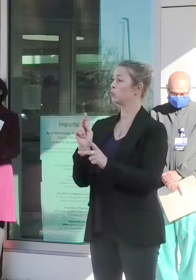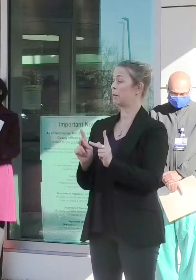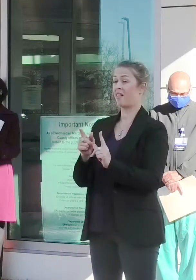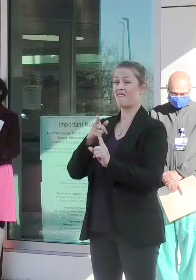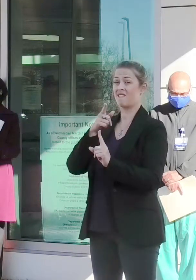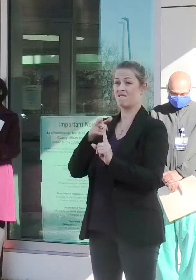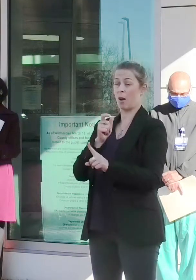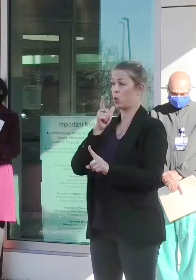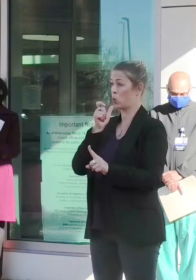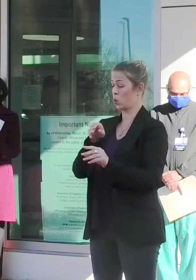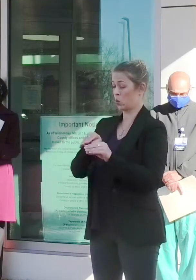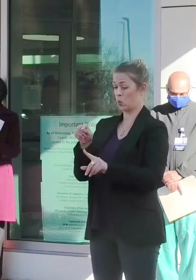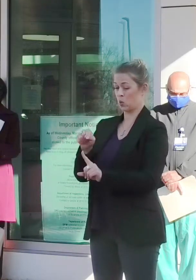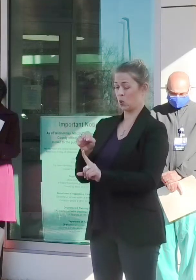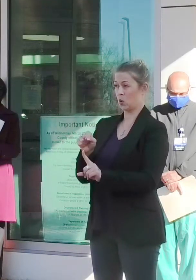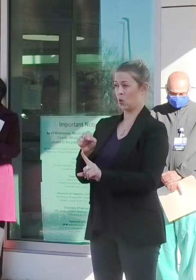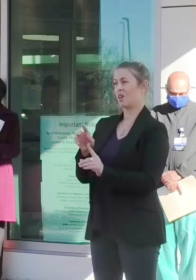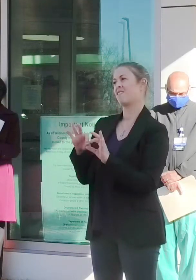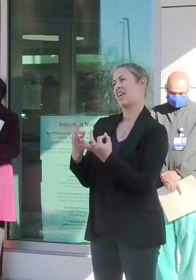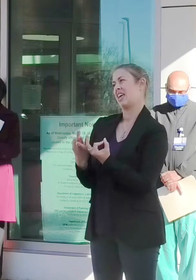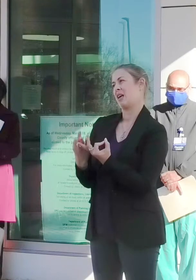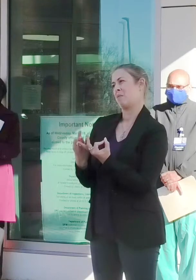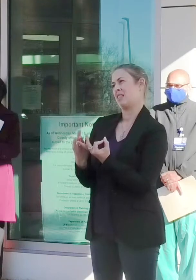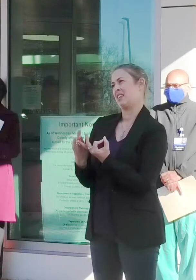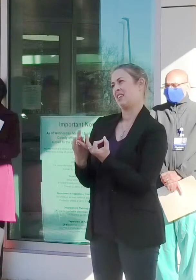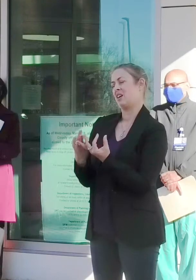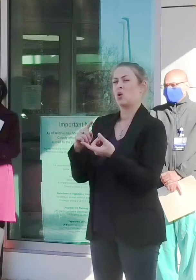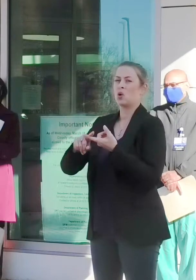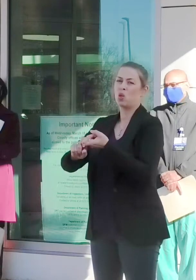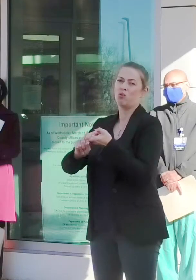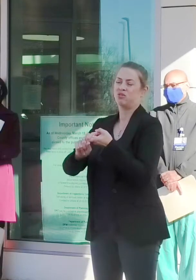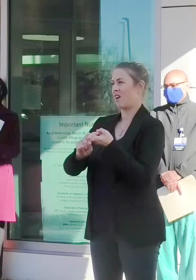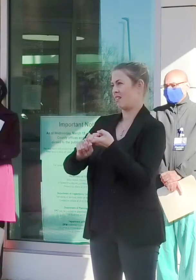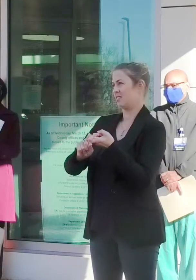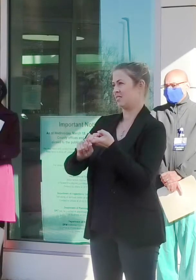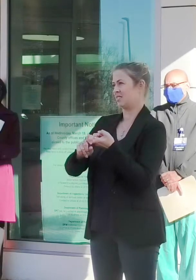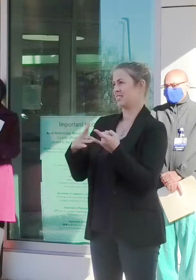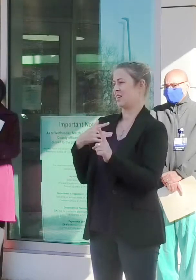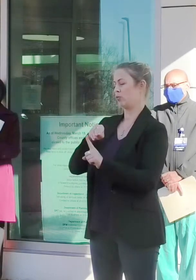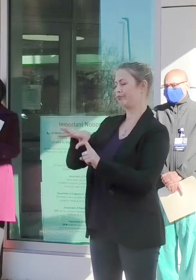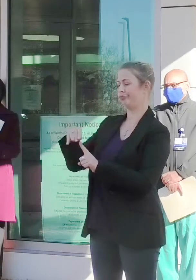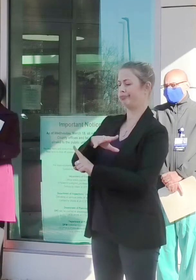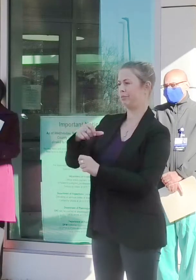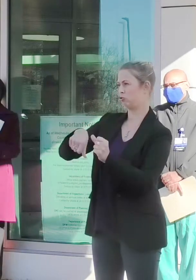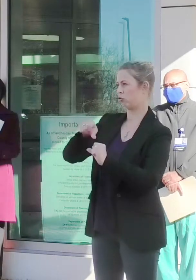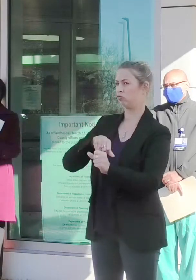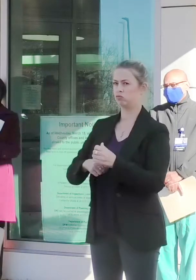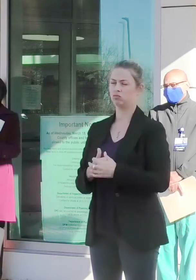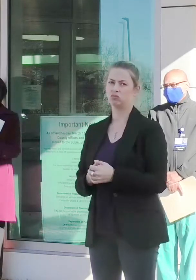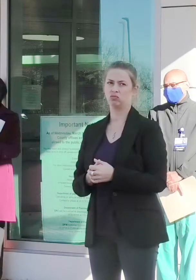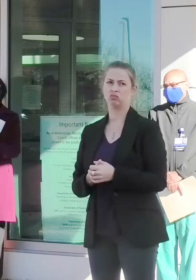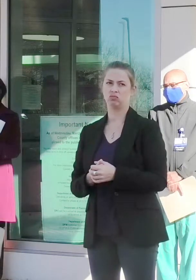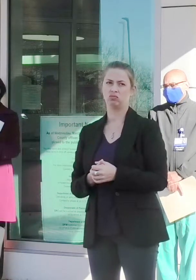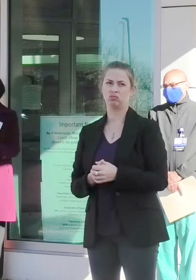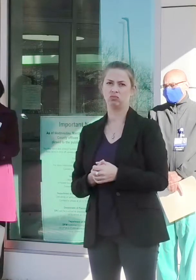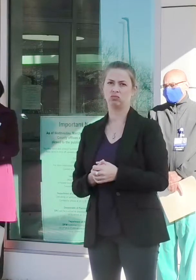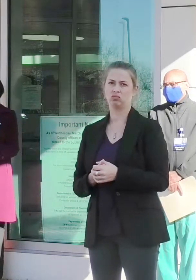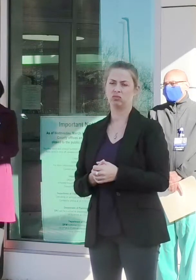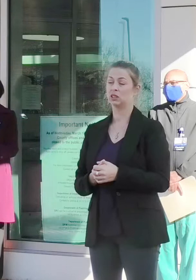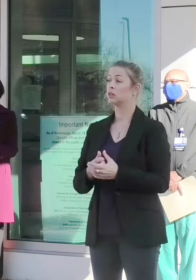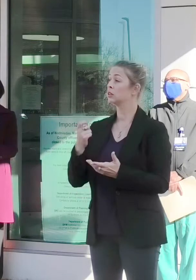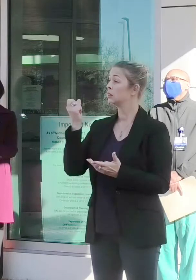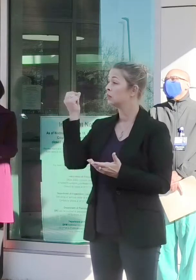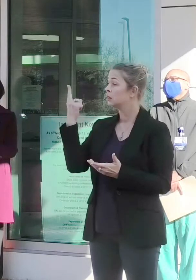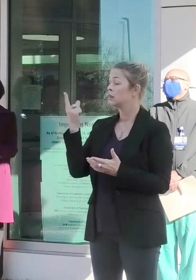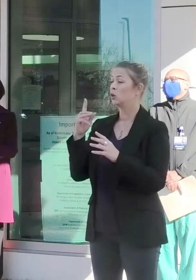close relatives, family, and friends. It is clear that with the onset of cooler